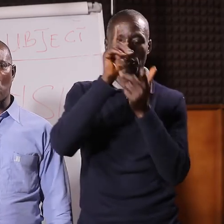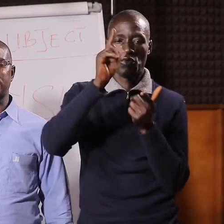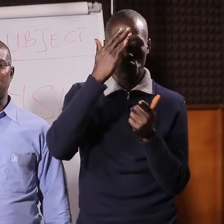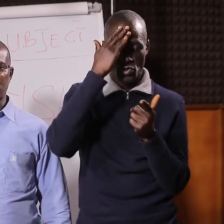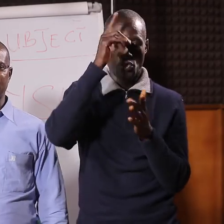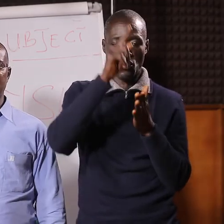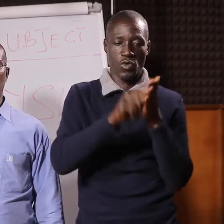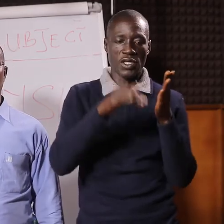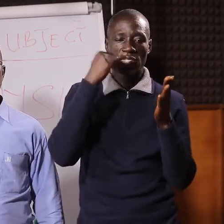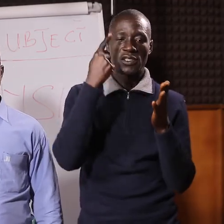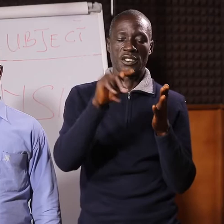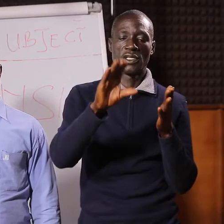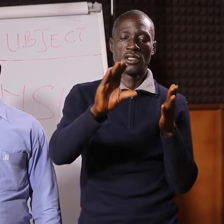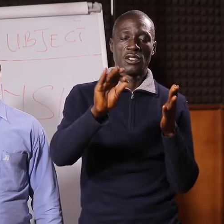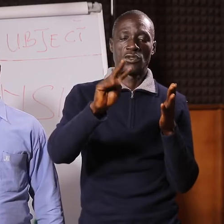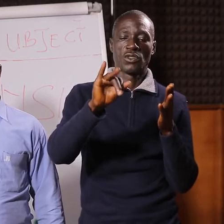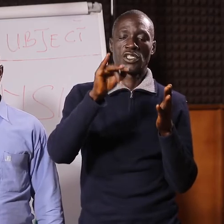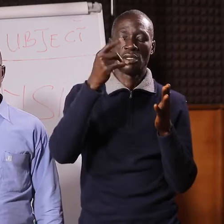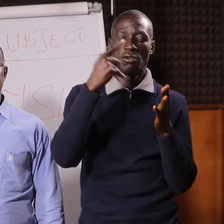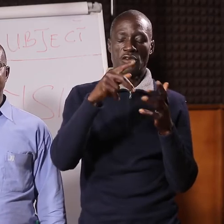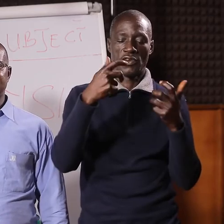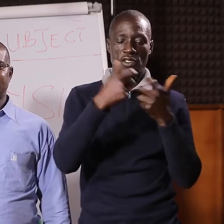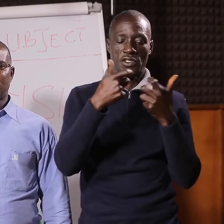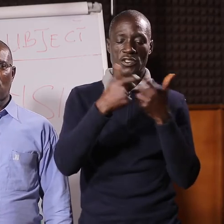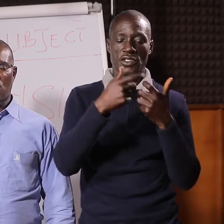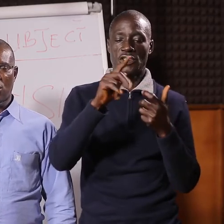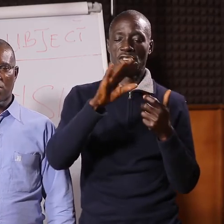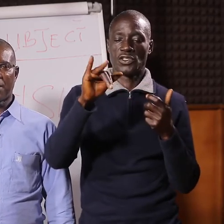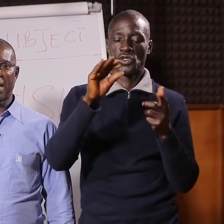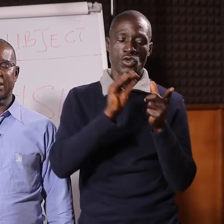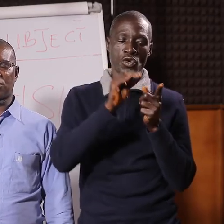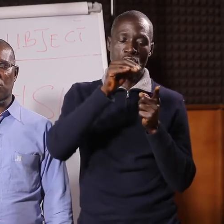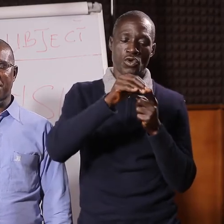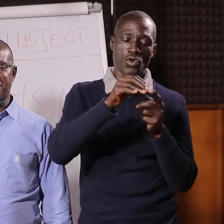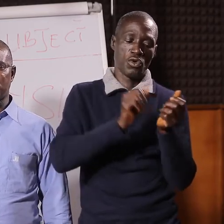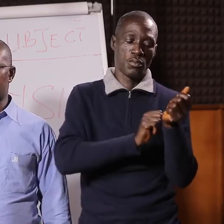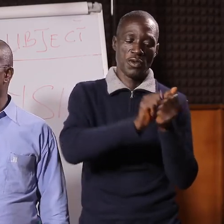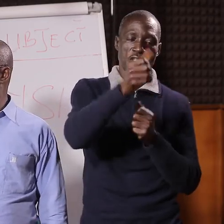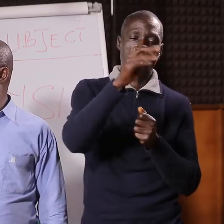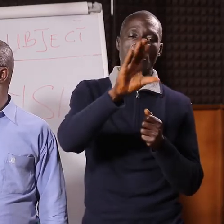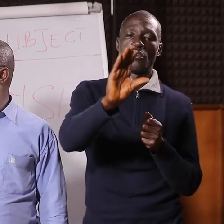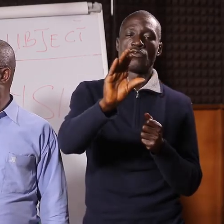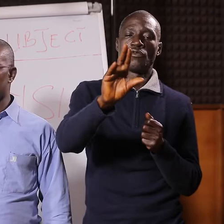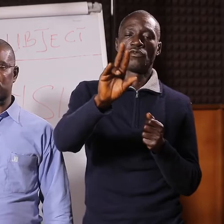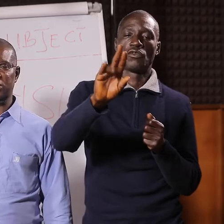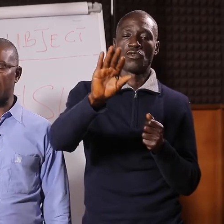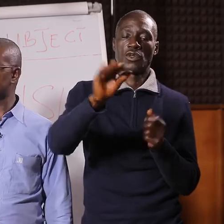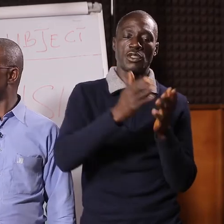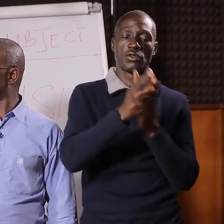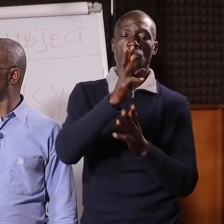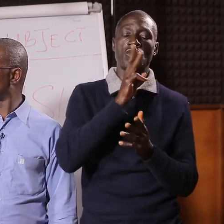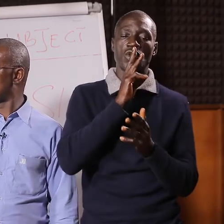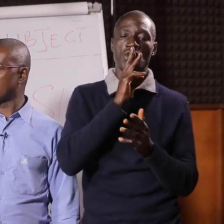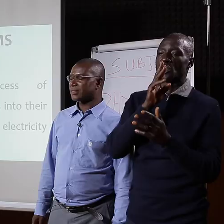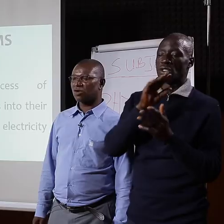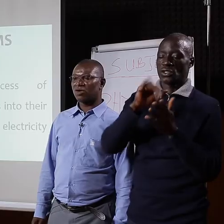know what the concept of electrolysis or passage of current through liquids. Some of such terms are